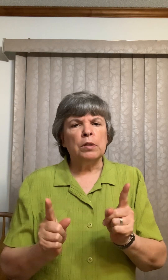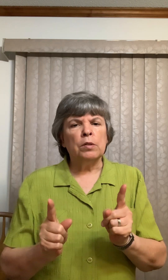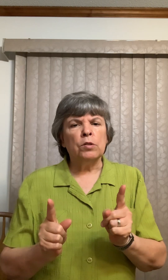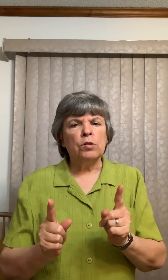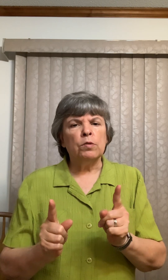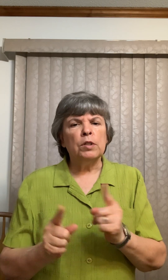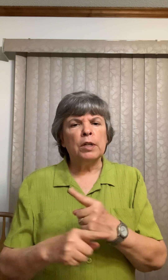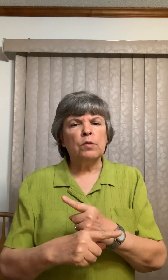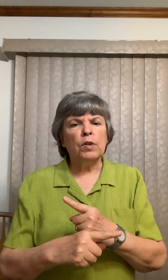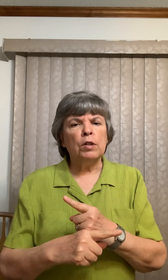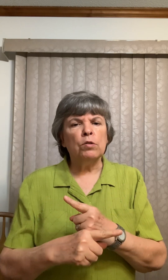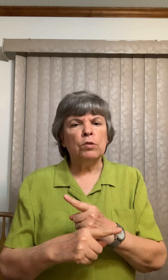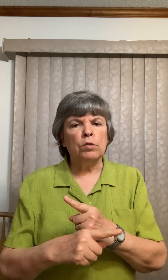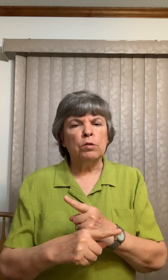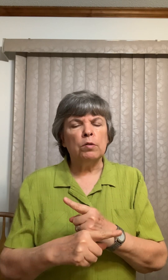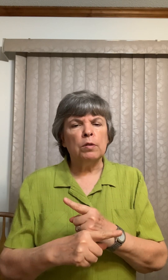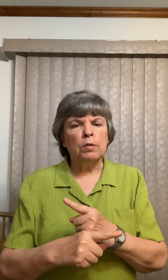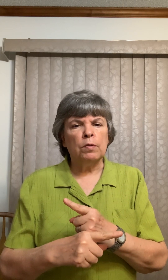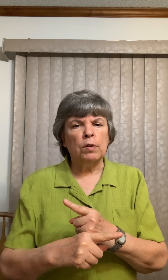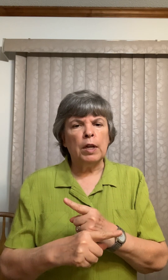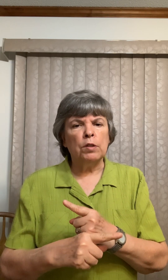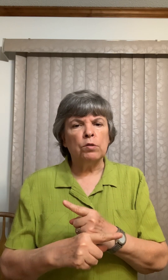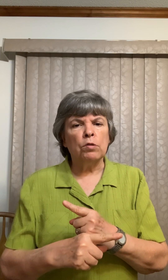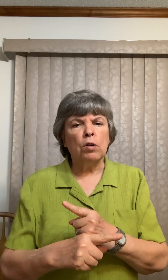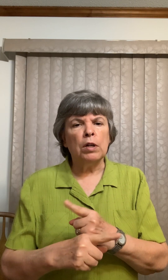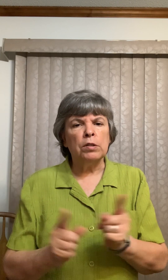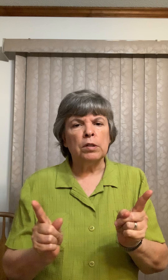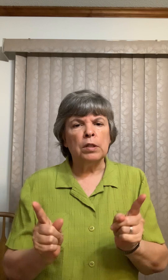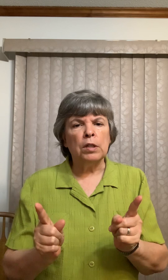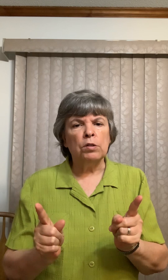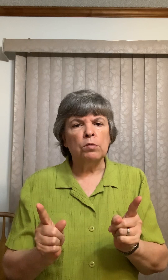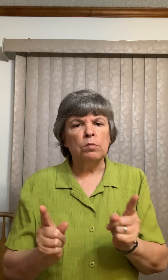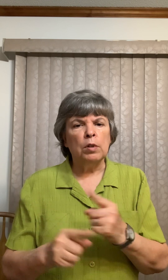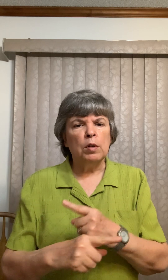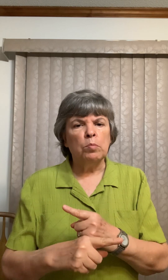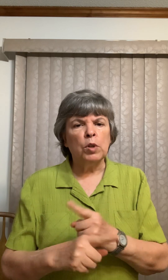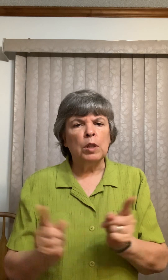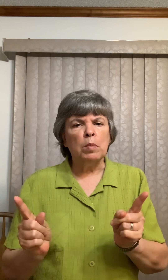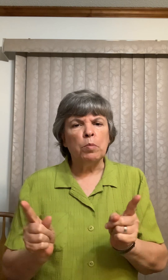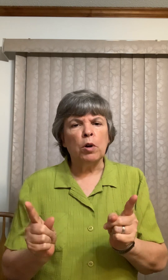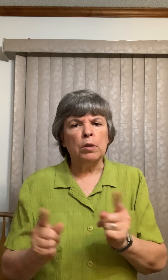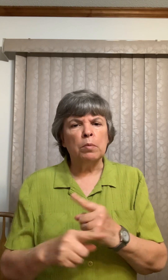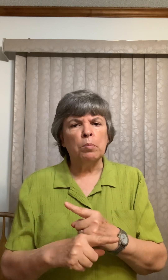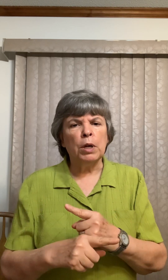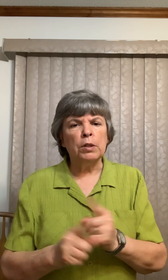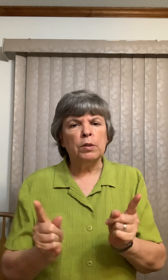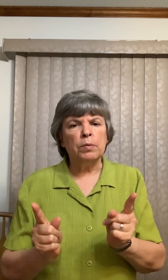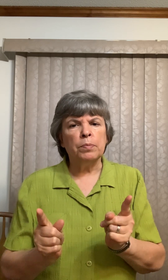It's just your index fingers, your hands are crossed, and then you bring them apart. But.